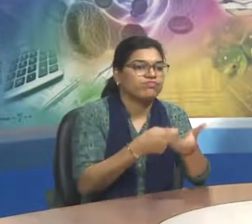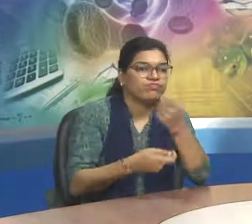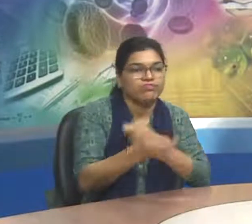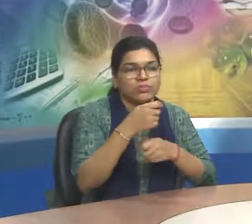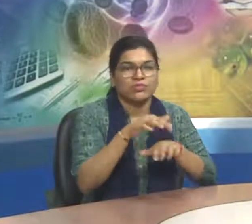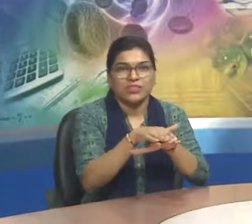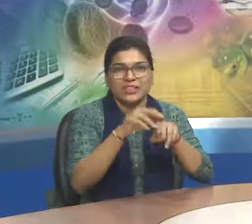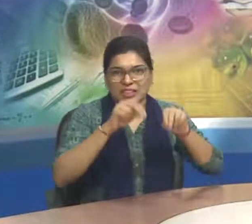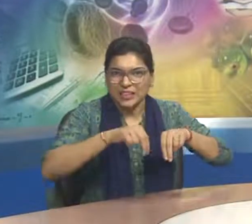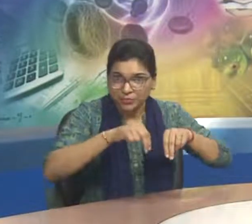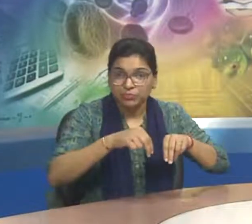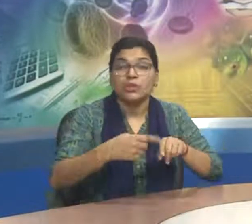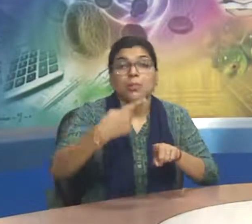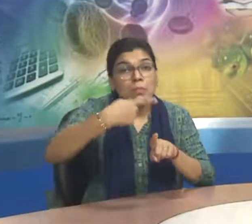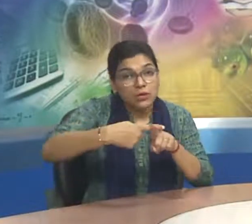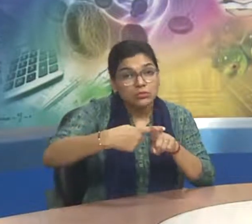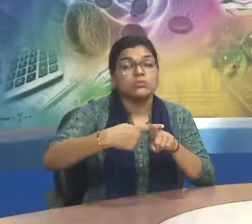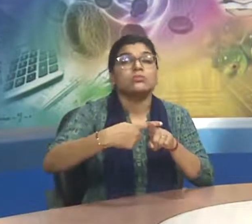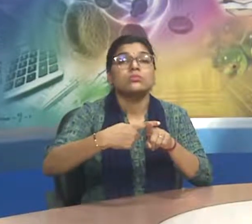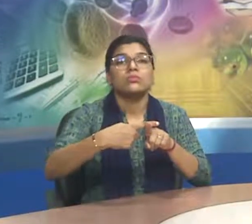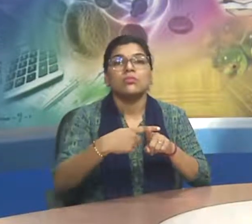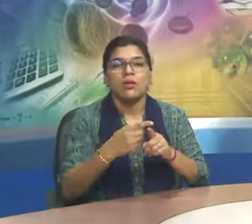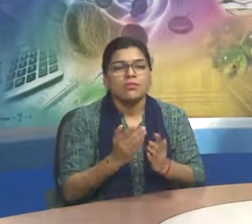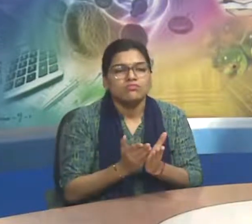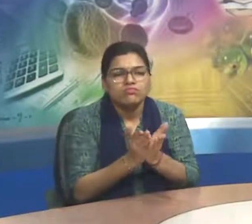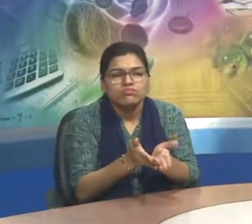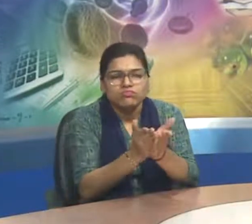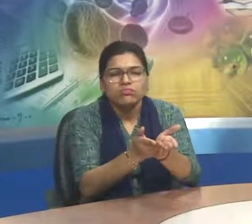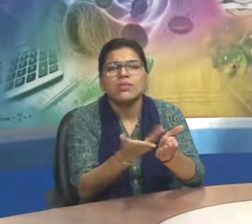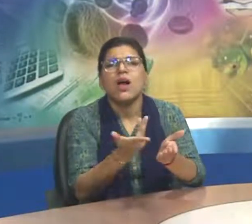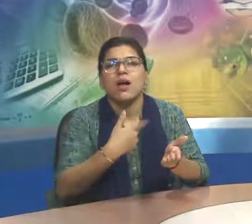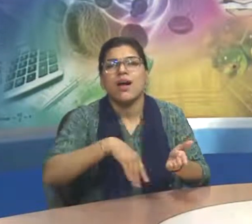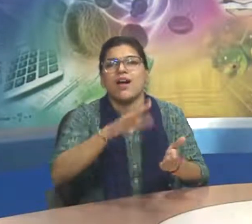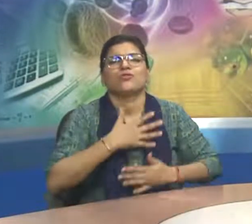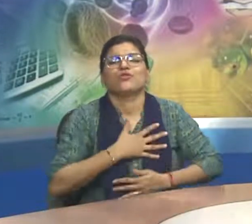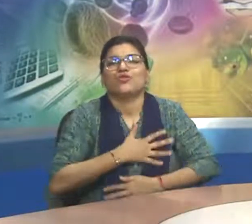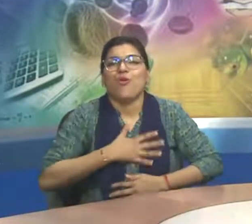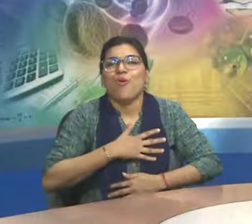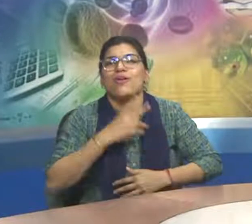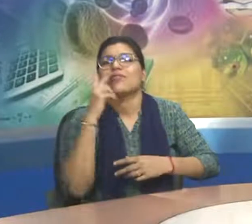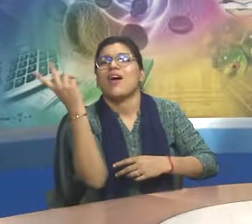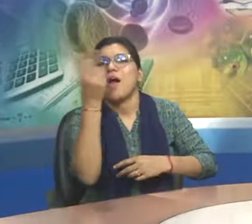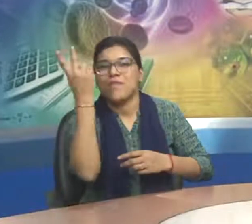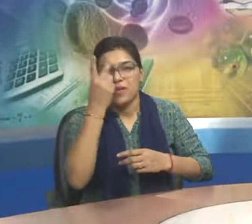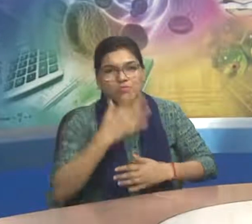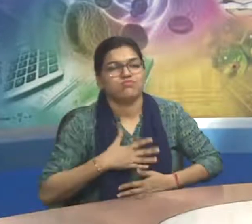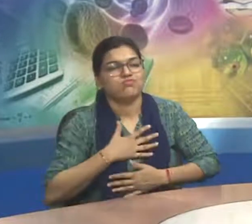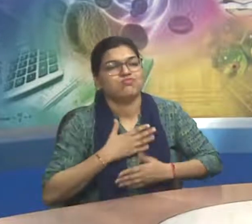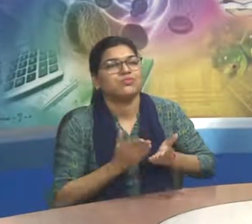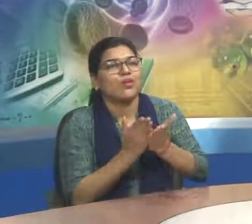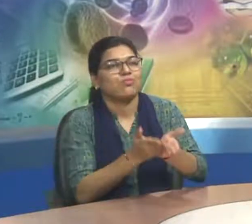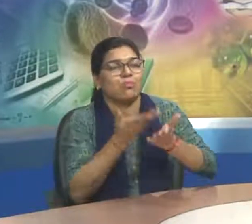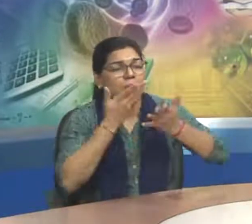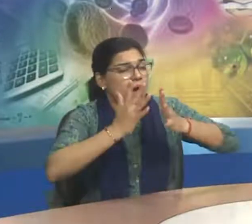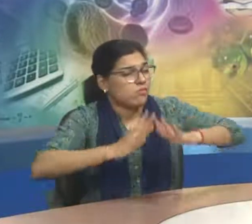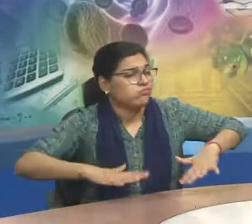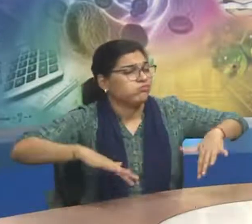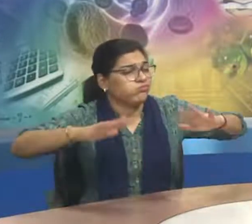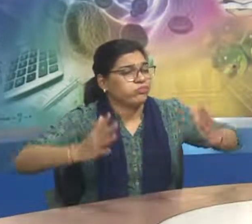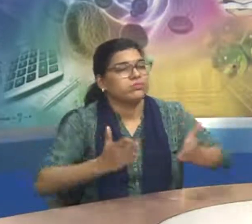also to travel on ships from one place to another, just for enjoyment